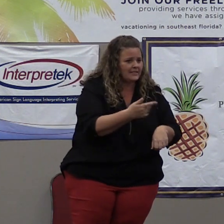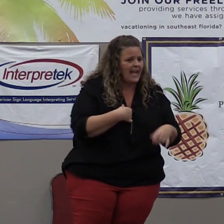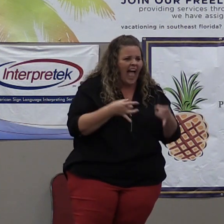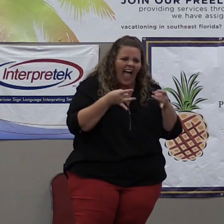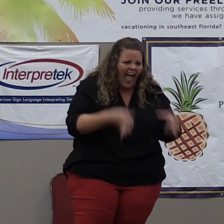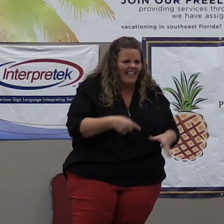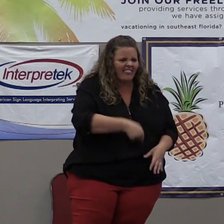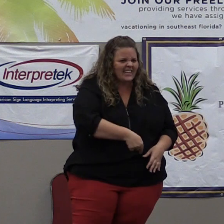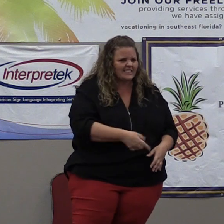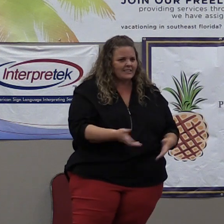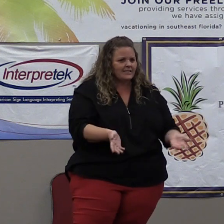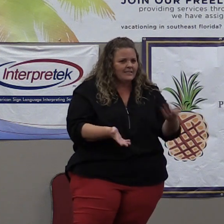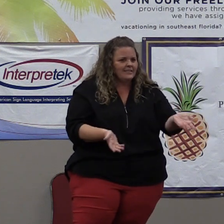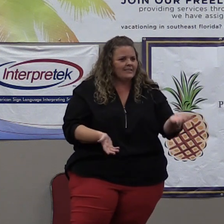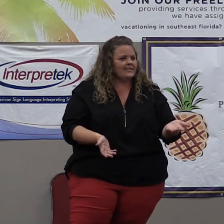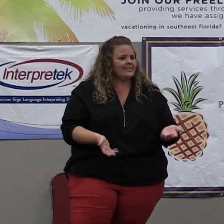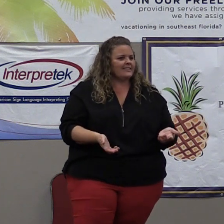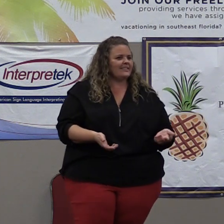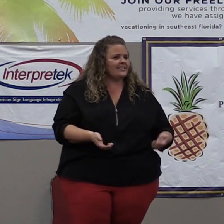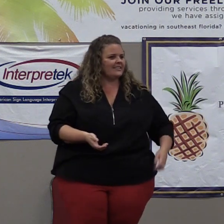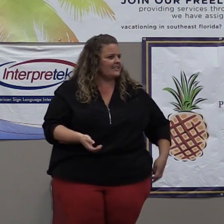this.